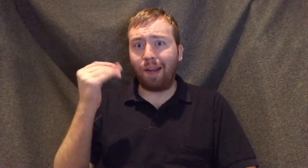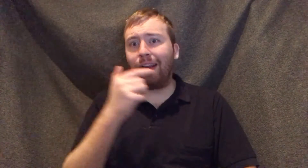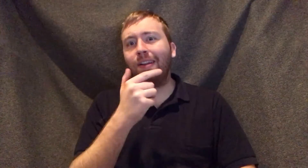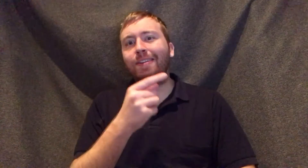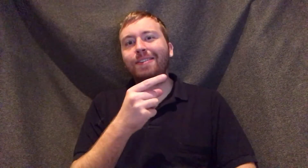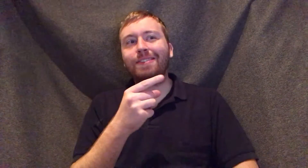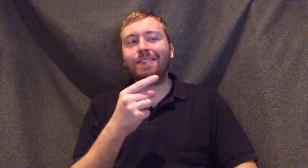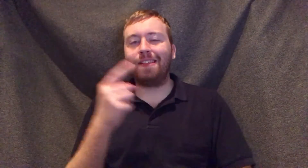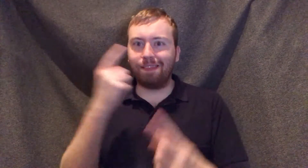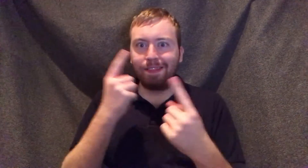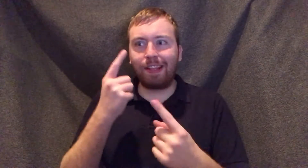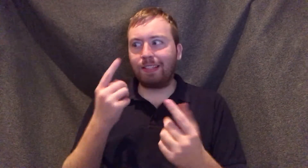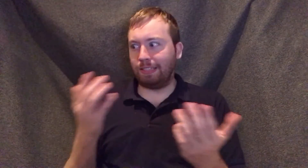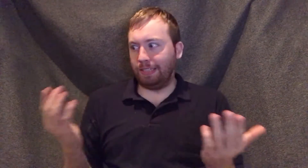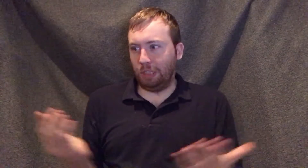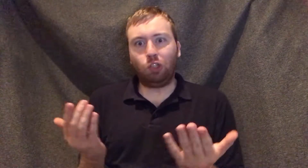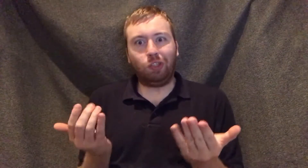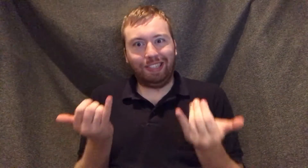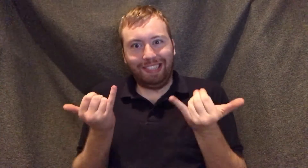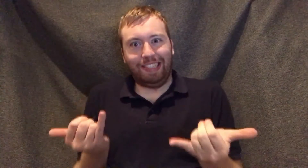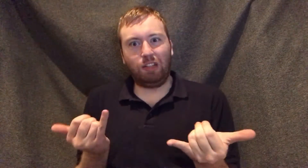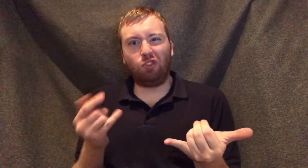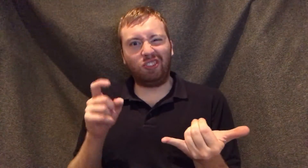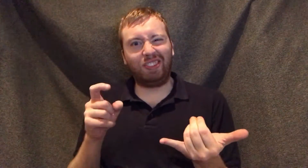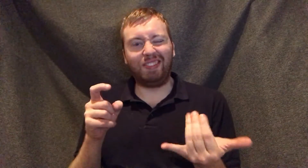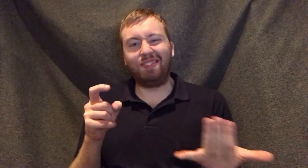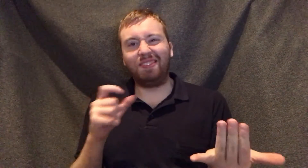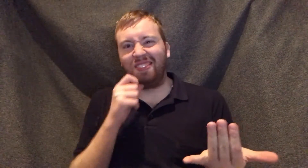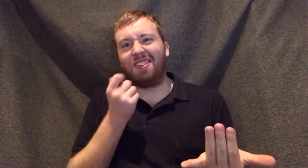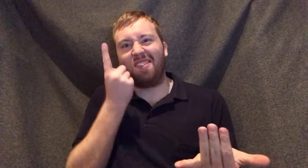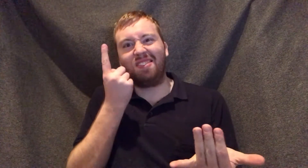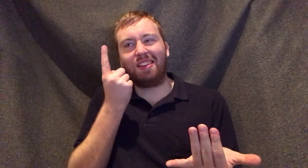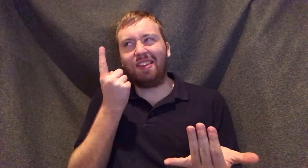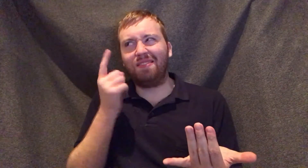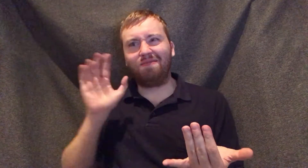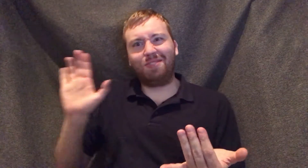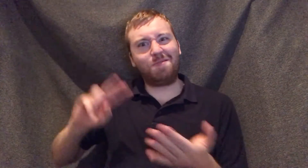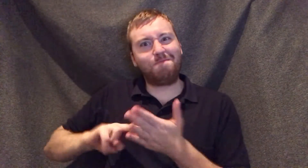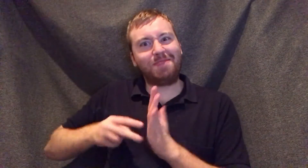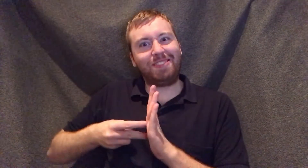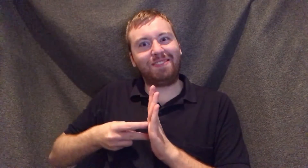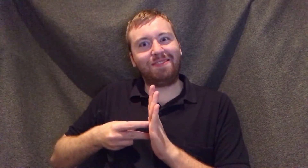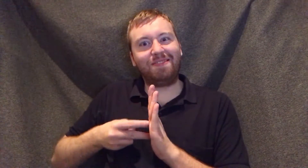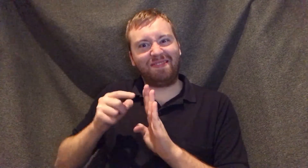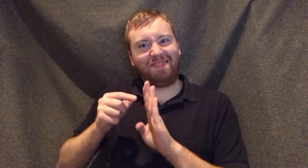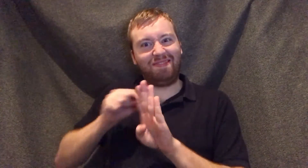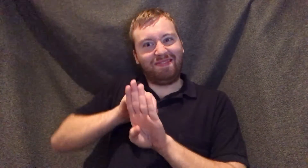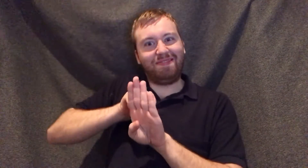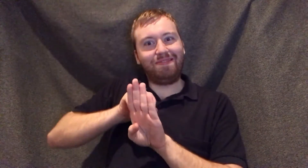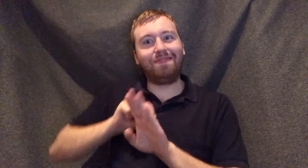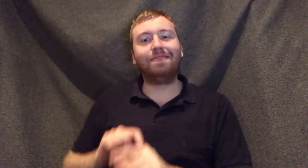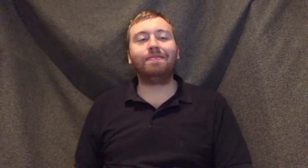Autism impacts on thinking, learning and information processing. It can affect the ability to adjust to change and manage new and unfamiliar